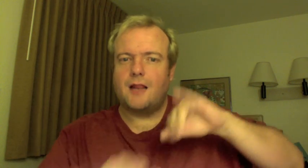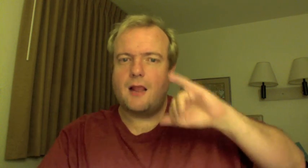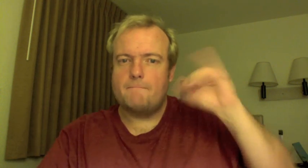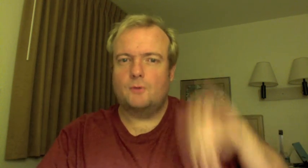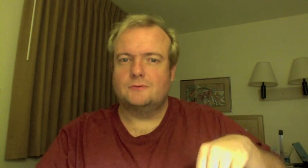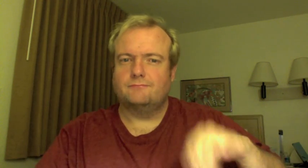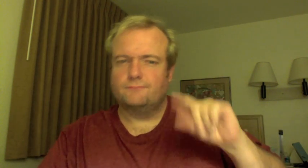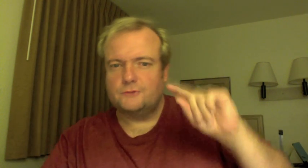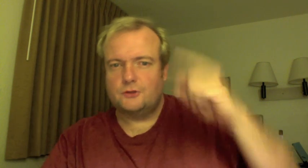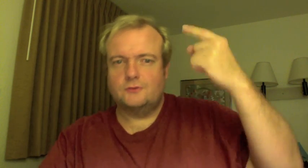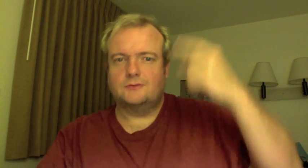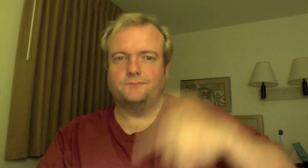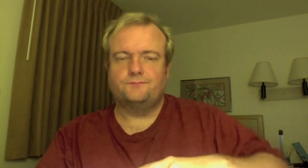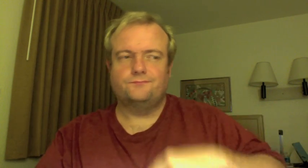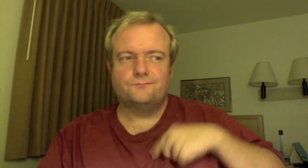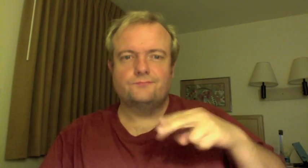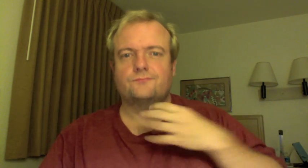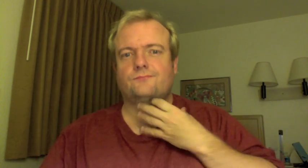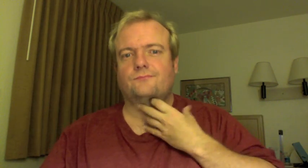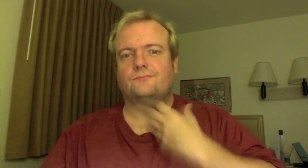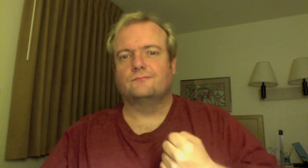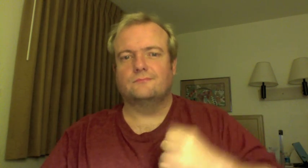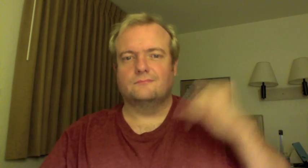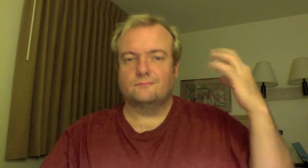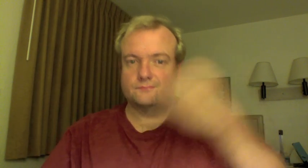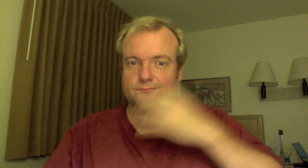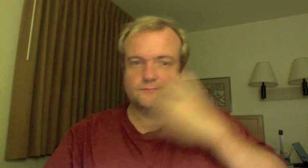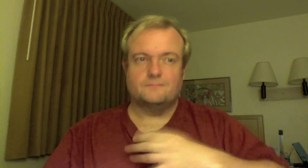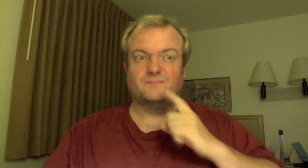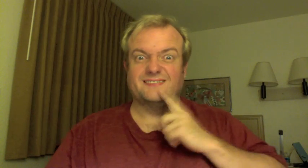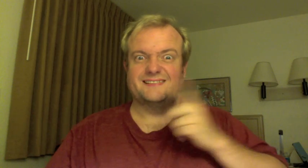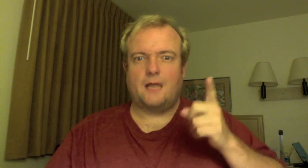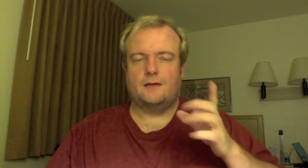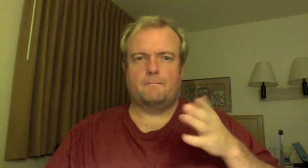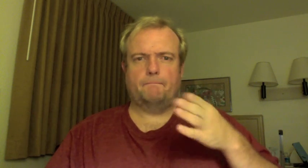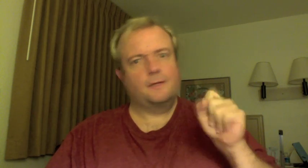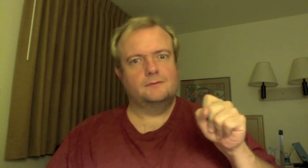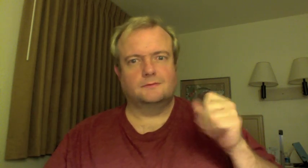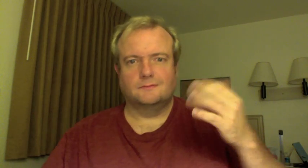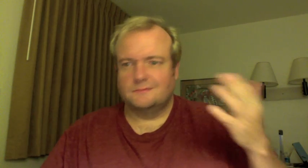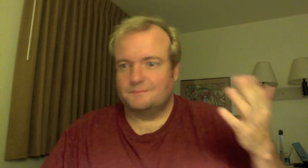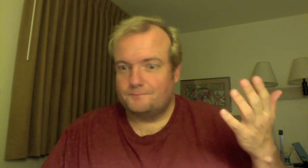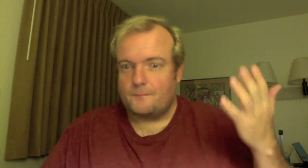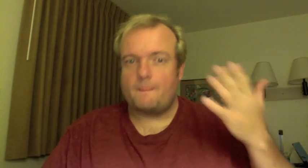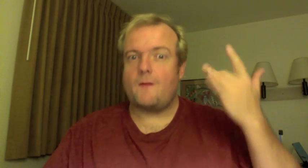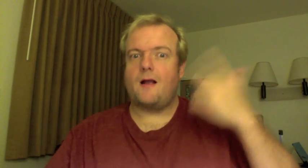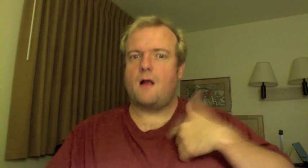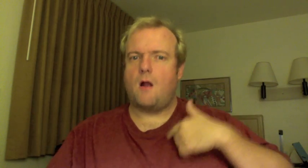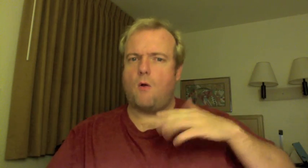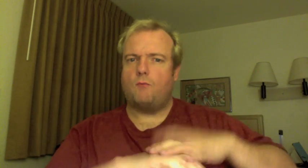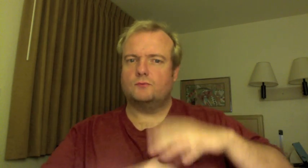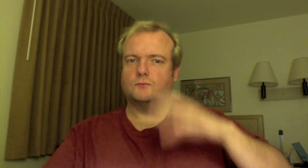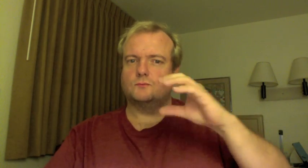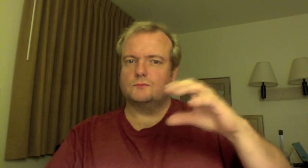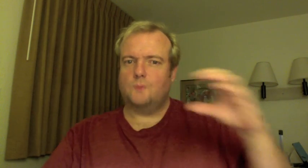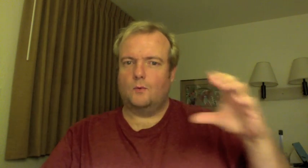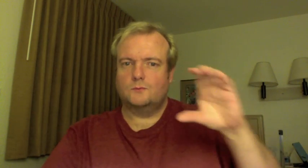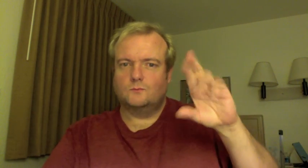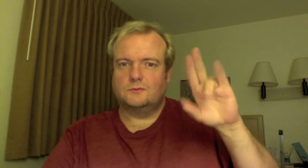Just minutes later, the ceiling crashes to the ground. It kills 4 travelers. By coincidence,